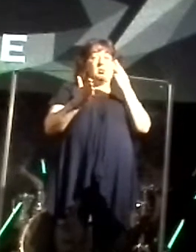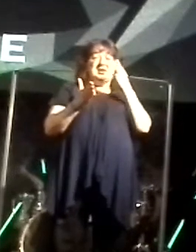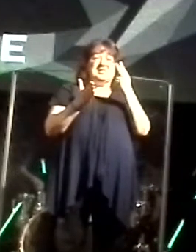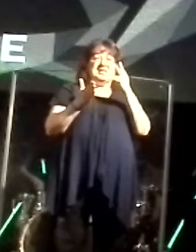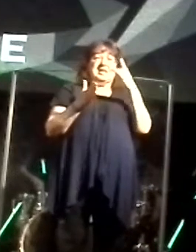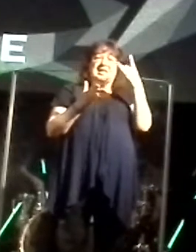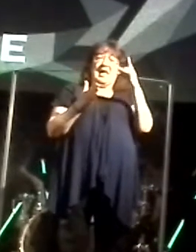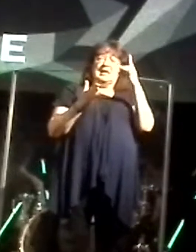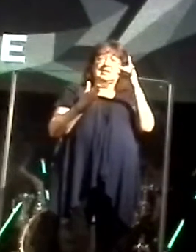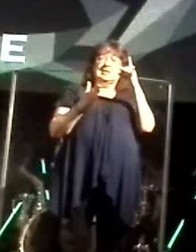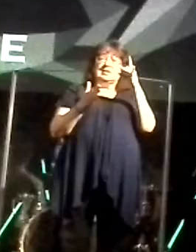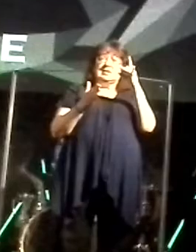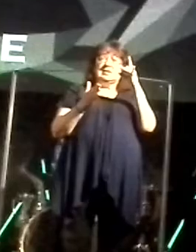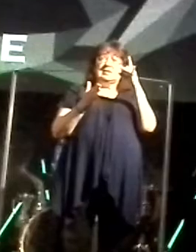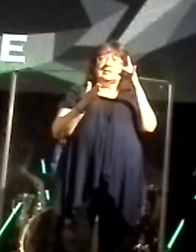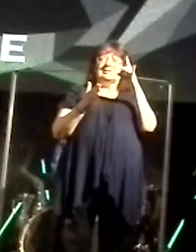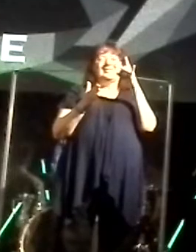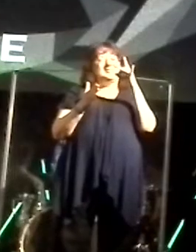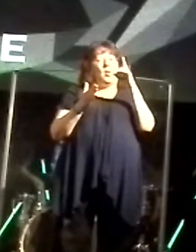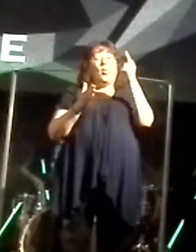about